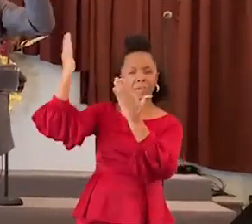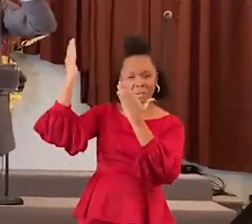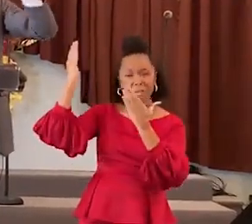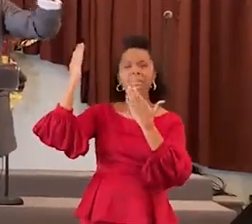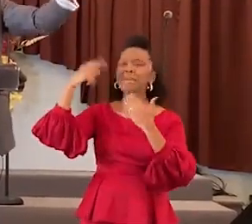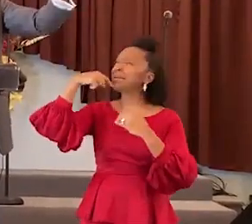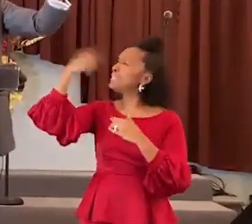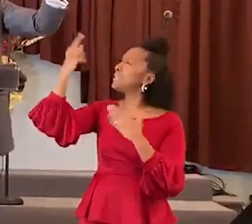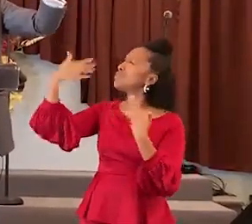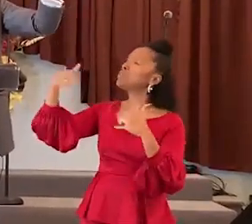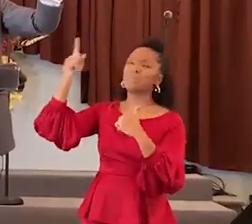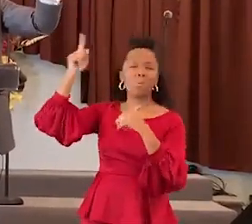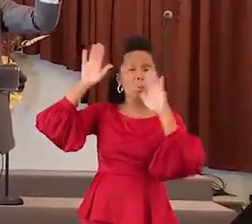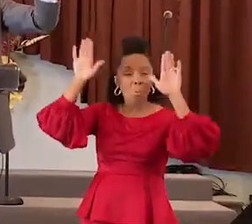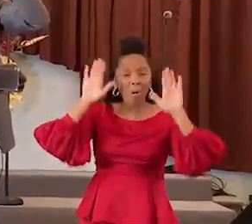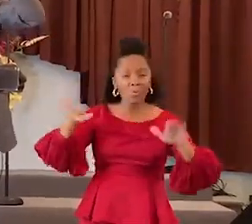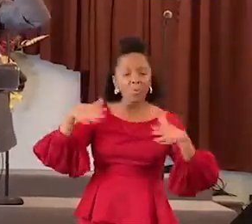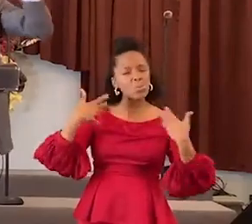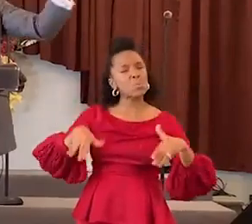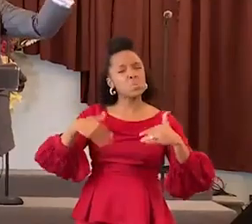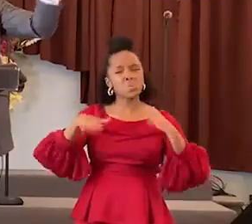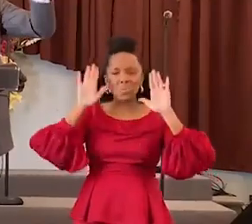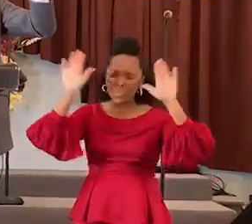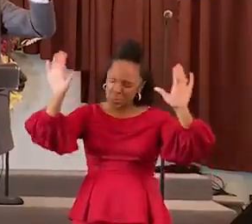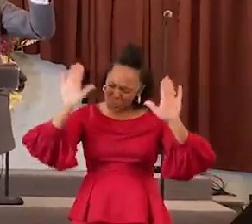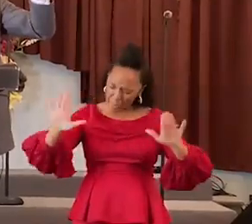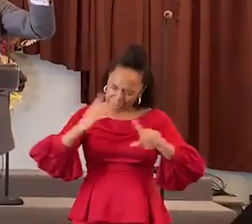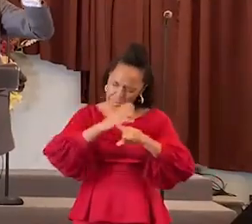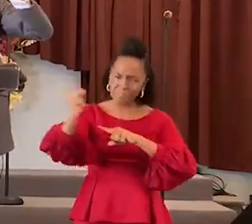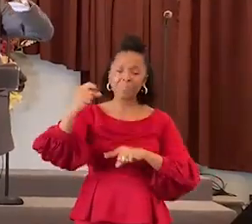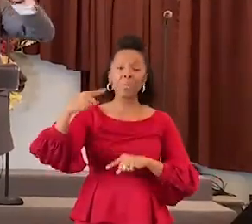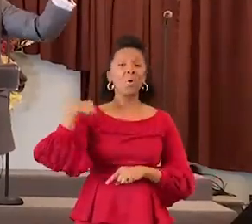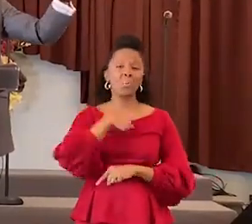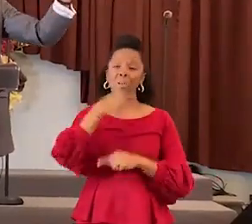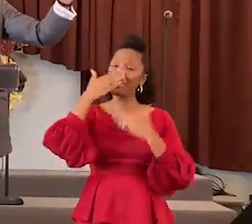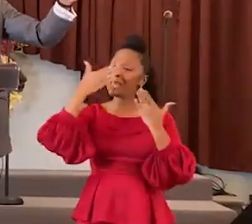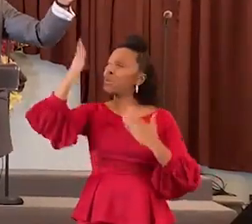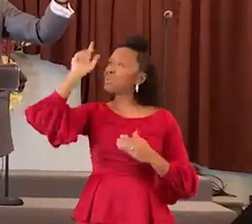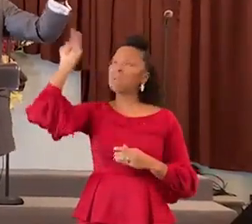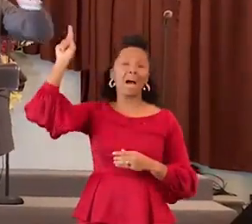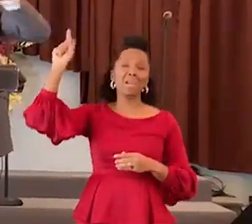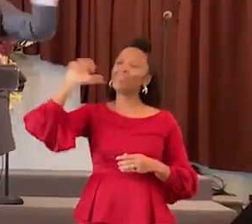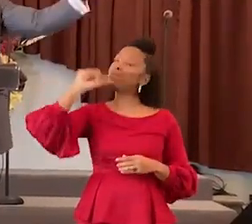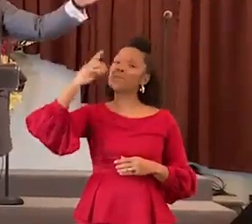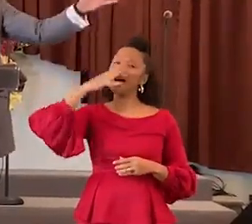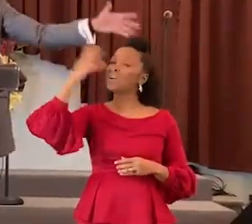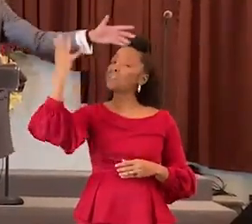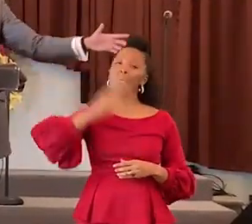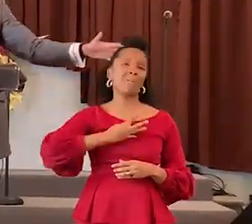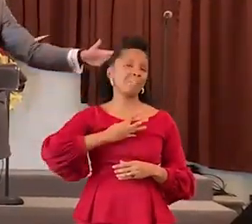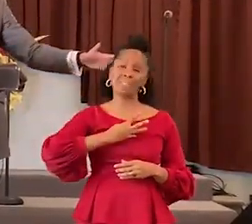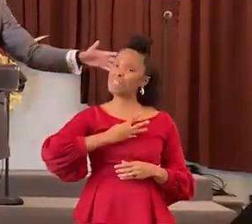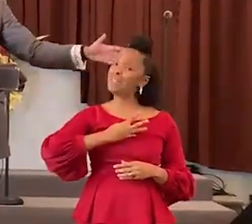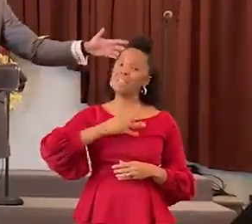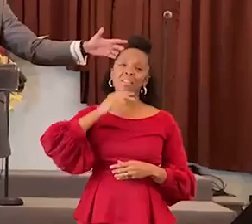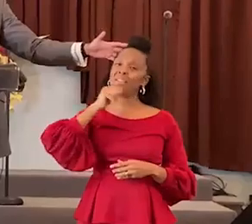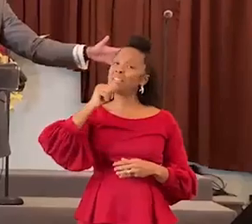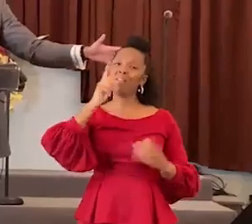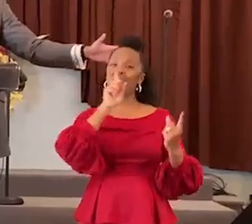how glorious, how wonderful He is. God, we thank you that you didn't walk past us. You didn't leave us right where we